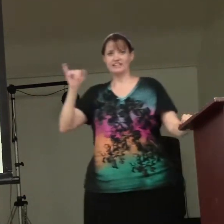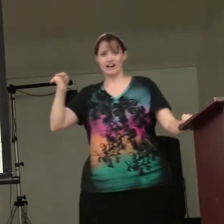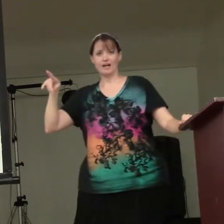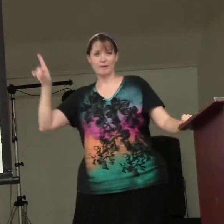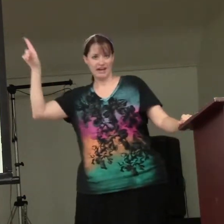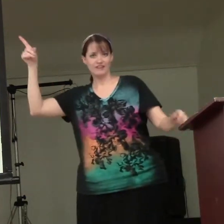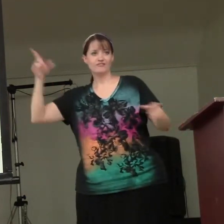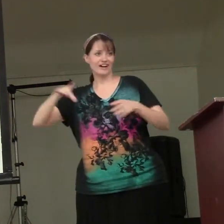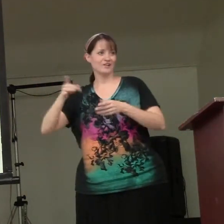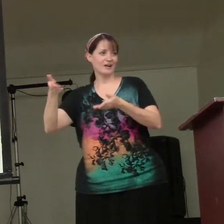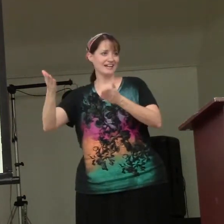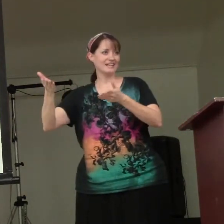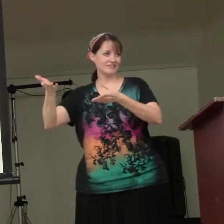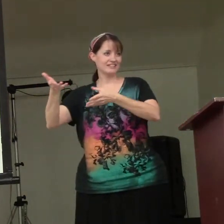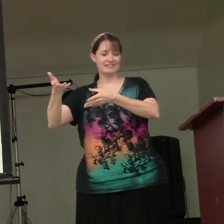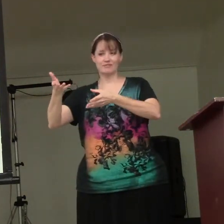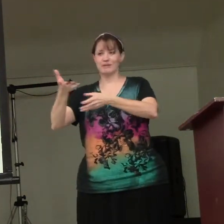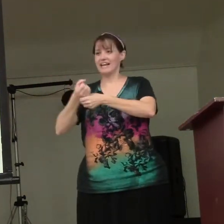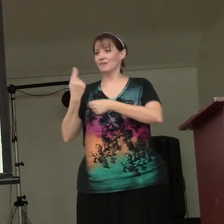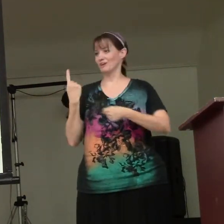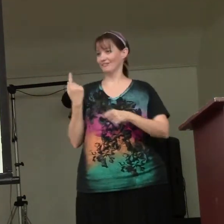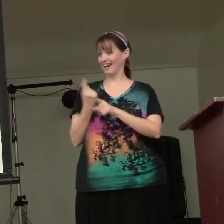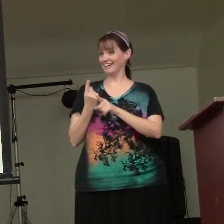an iPad, He'll find a way for me to get one, right?